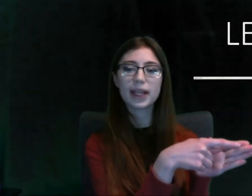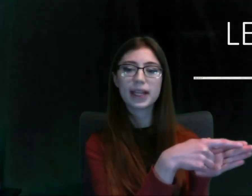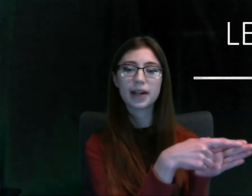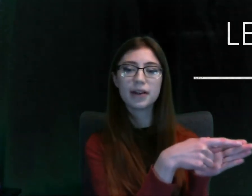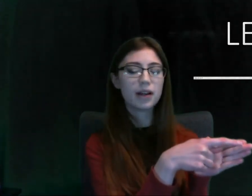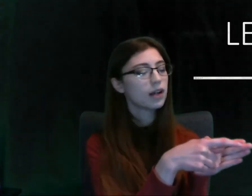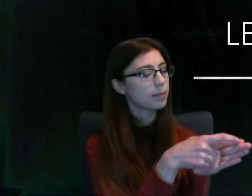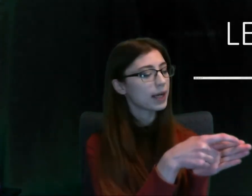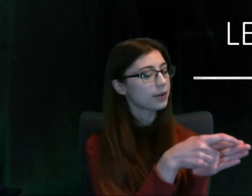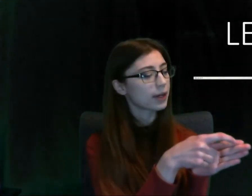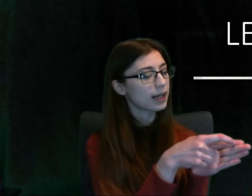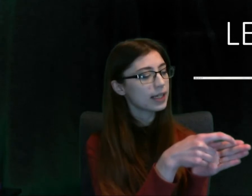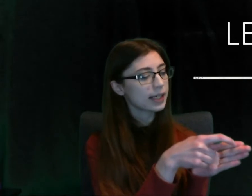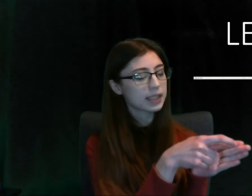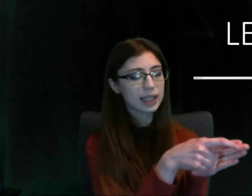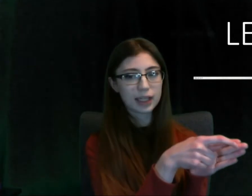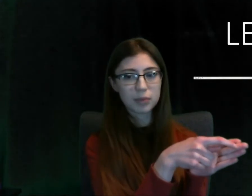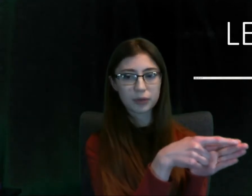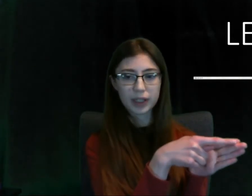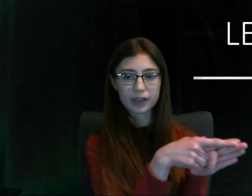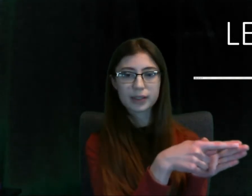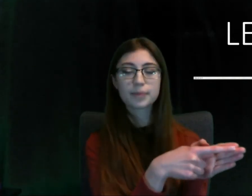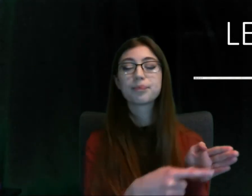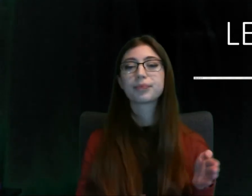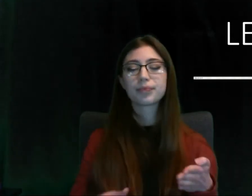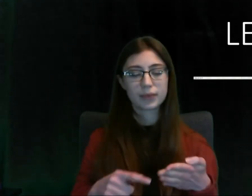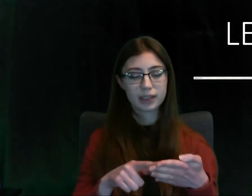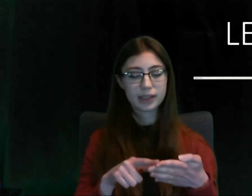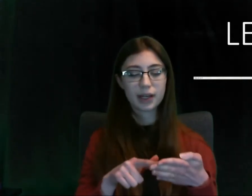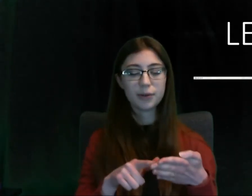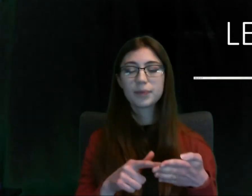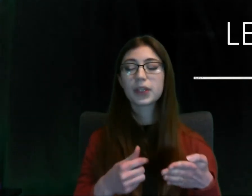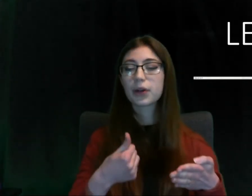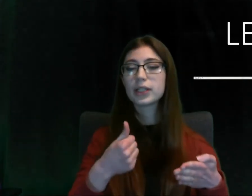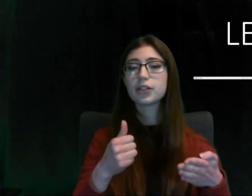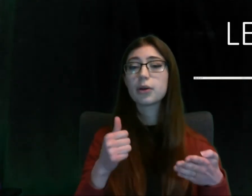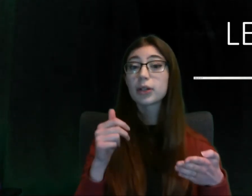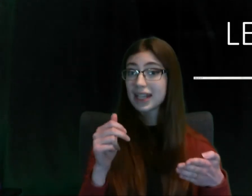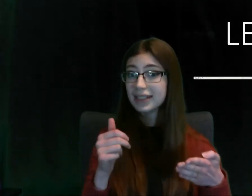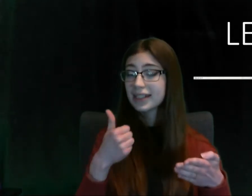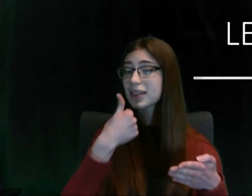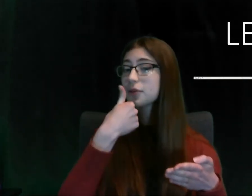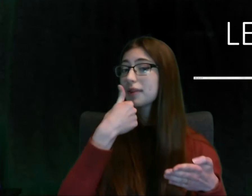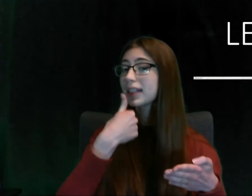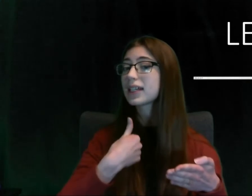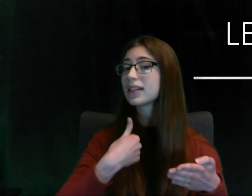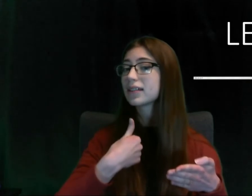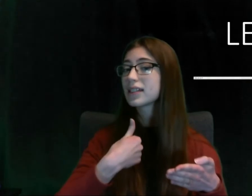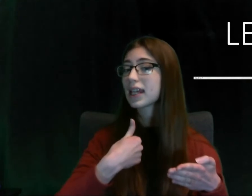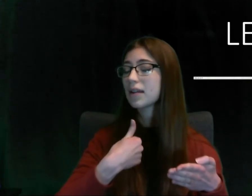here by your index and middle fingers. So you're going to pretend to lick the stamp on